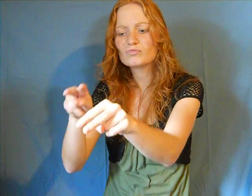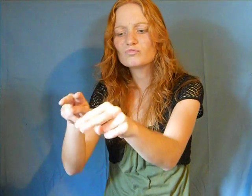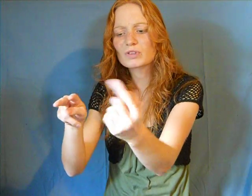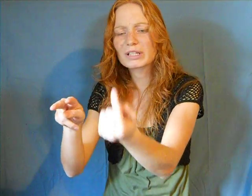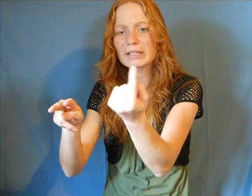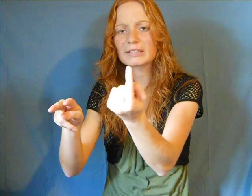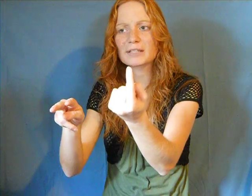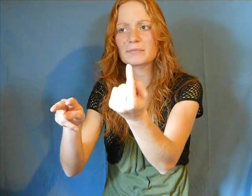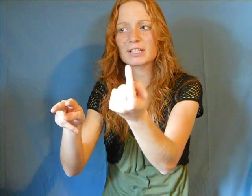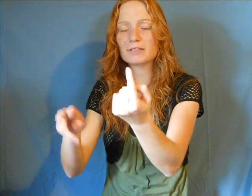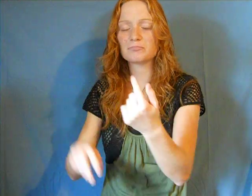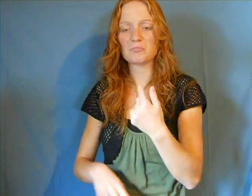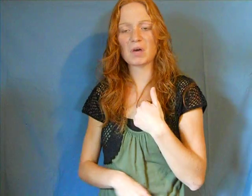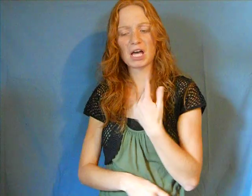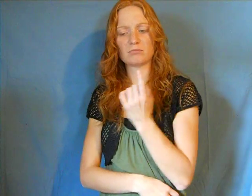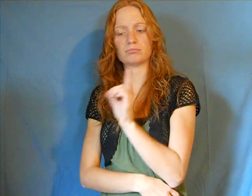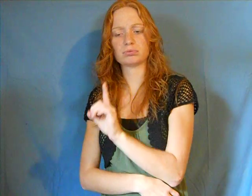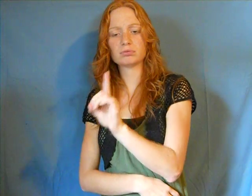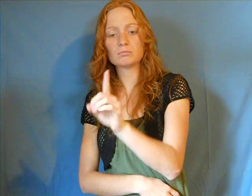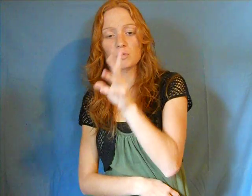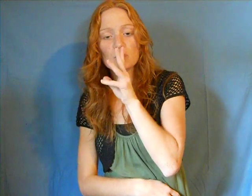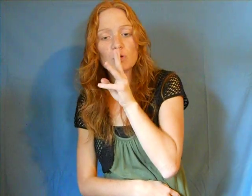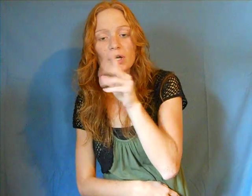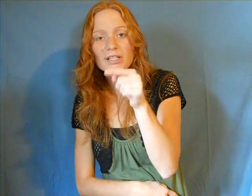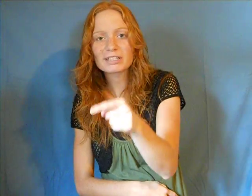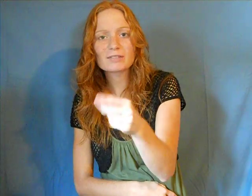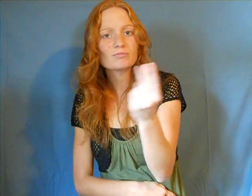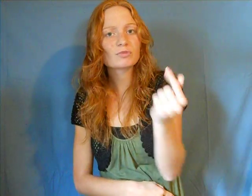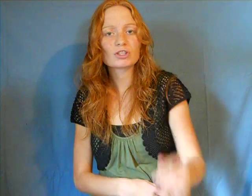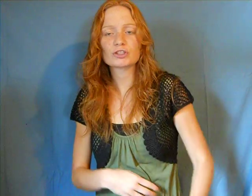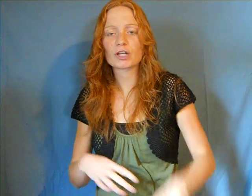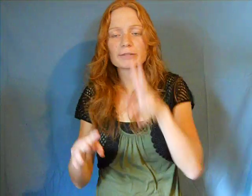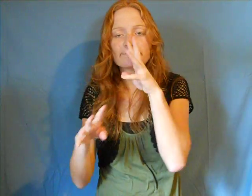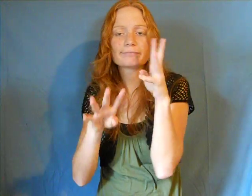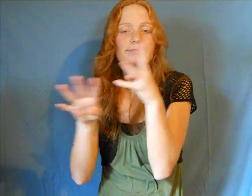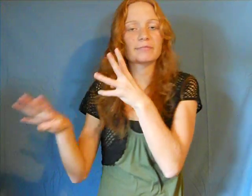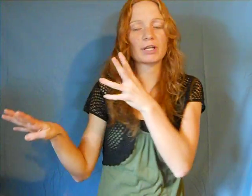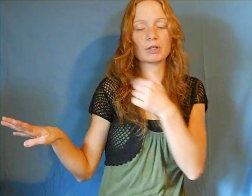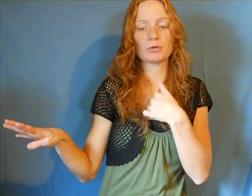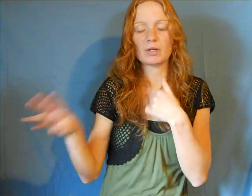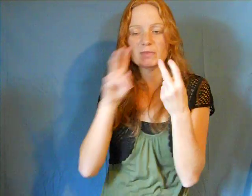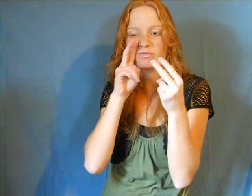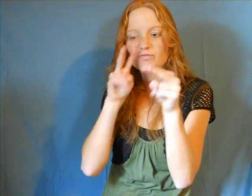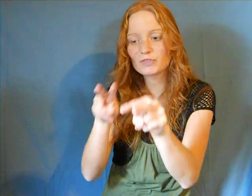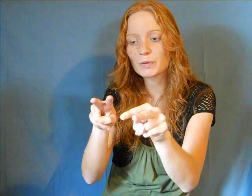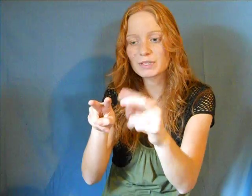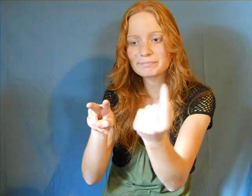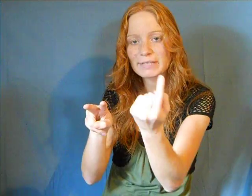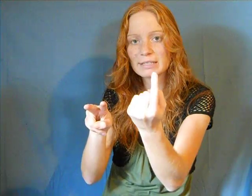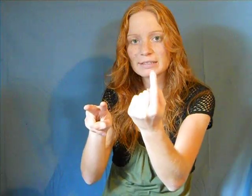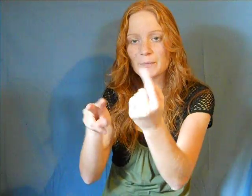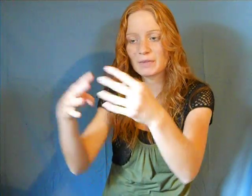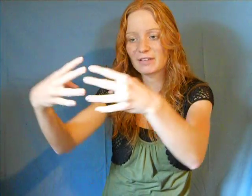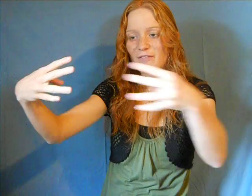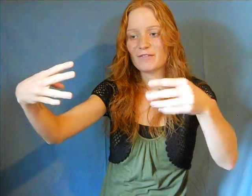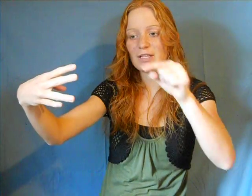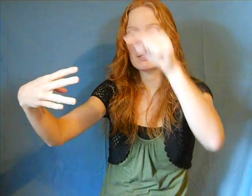me and went right back to where he was. And he's acting like there was something on the other side of the fence that he could get. And I said, there's nothing